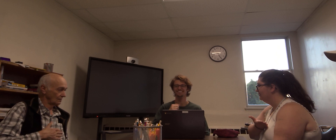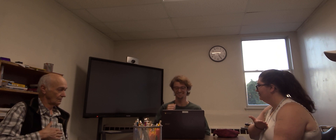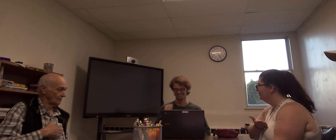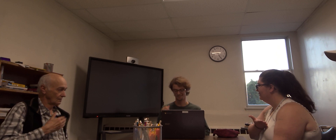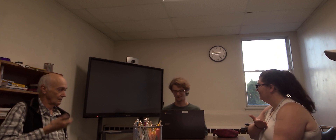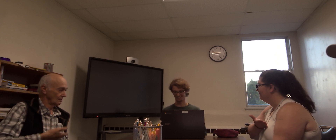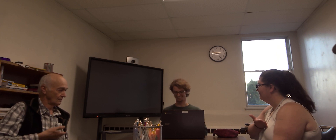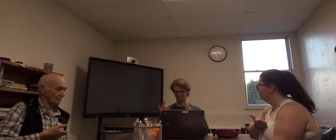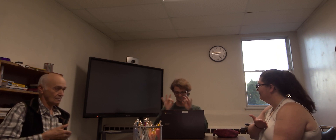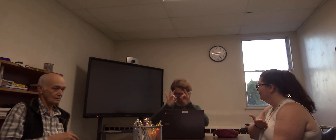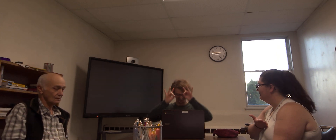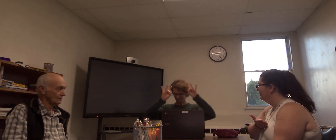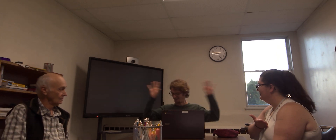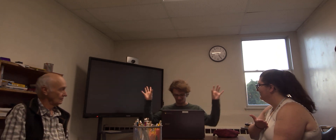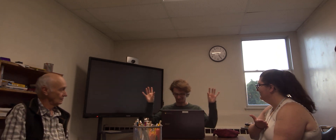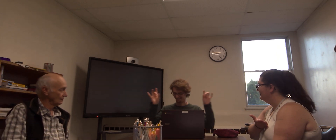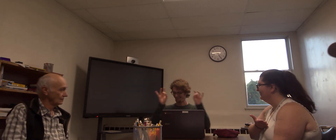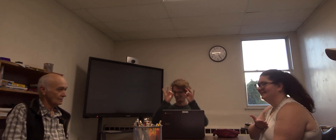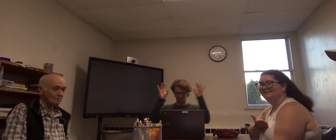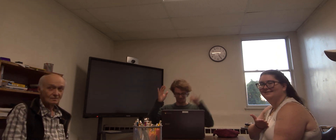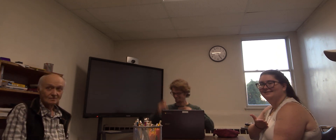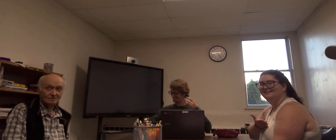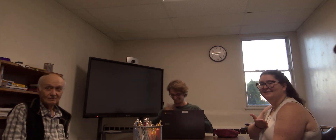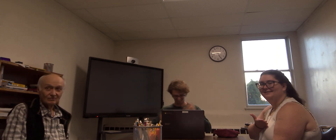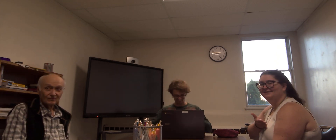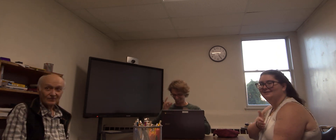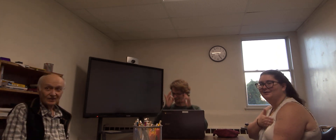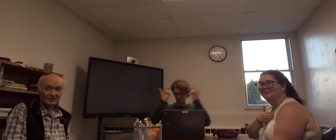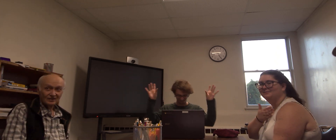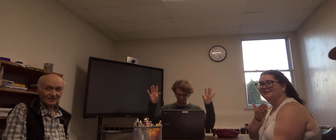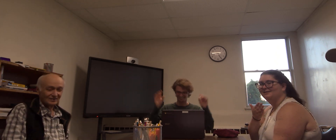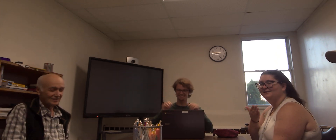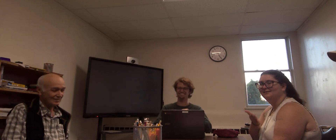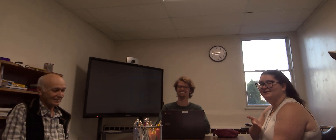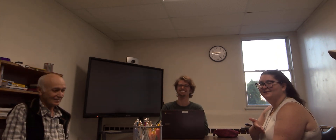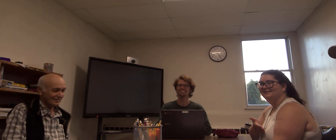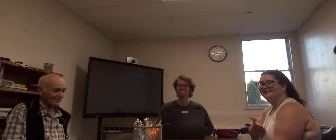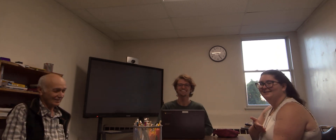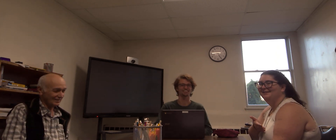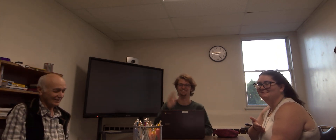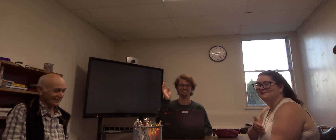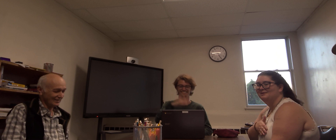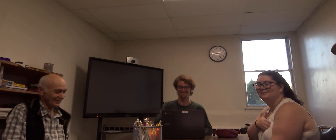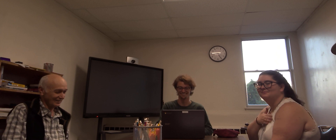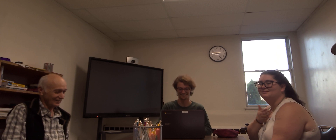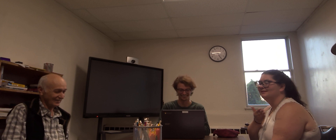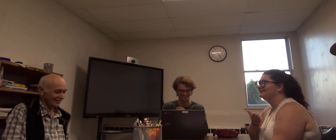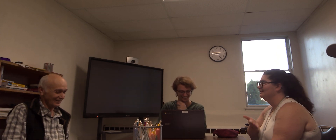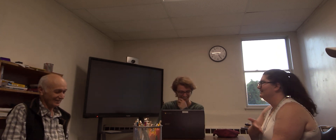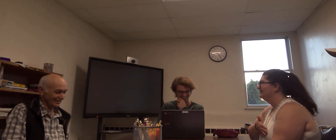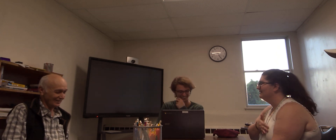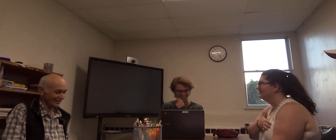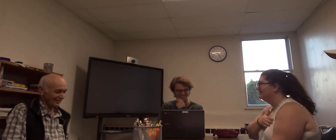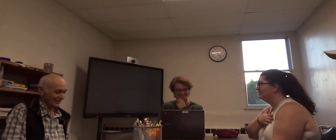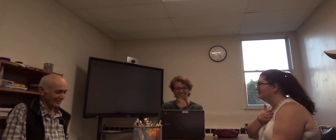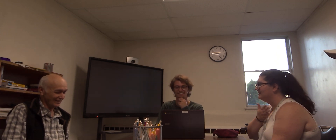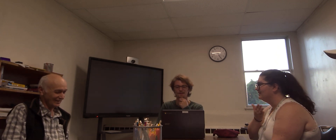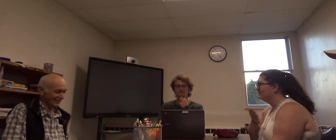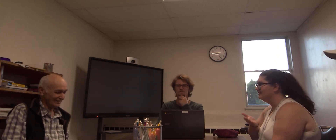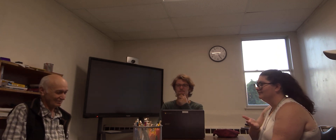Donna's in the back there. Oh, yeah, sorry. Oh. Just going through them all. Awful. Depressed, Going through a lot. sad, Going through a lot angry. over there. I'm just going through them in my